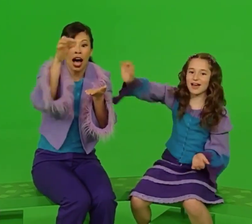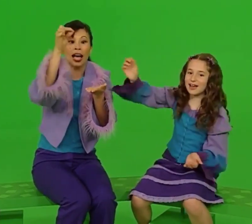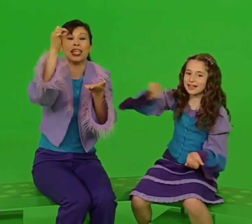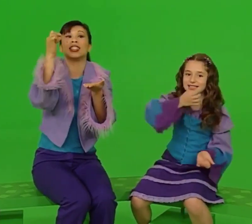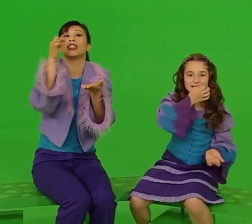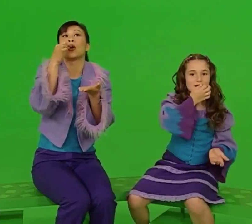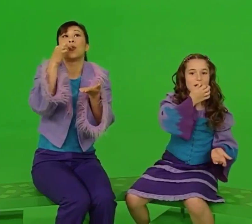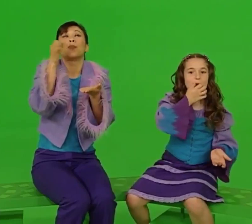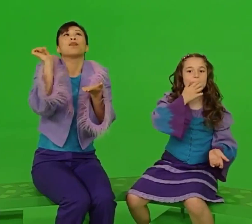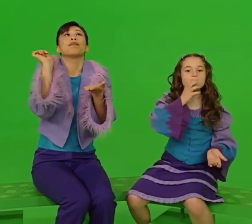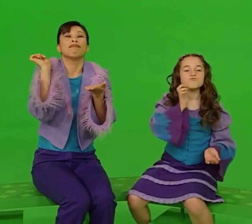fireflies."